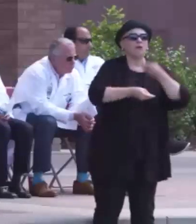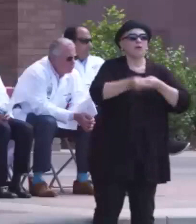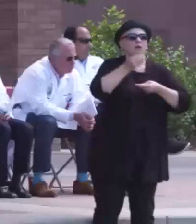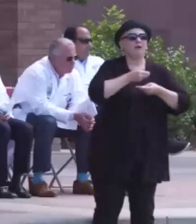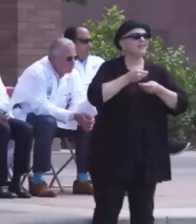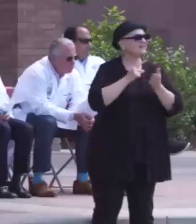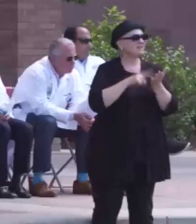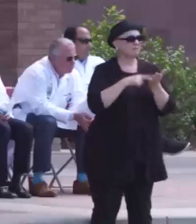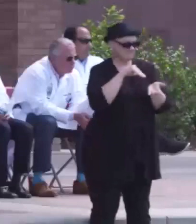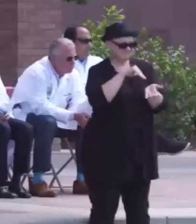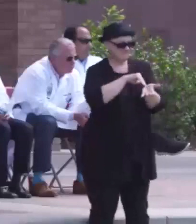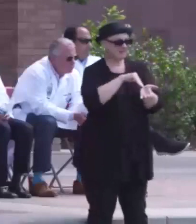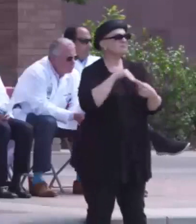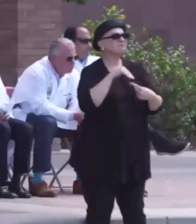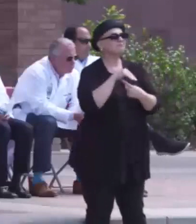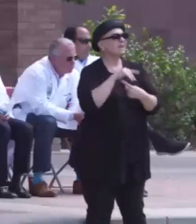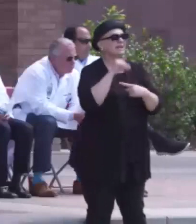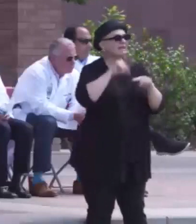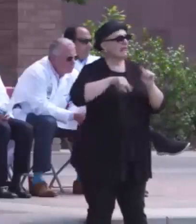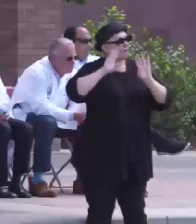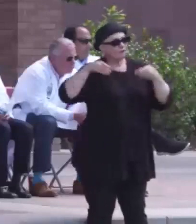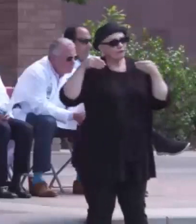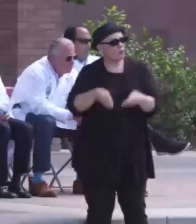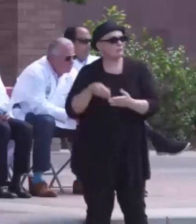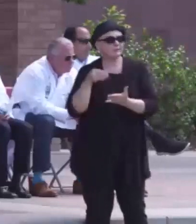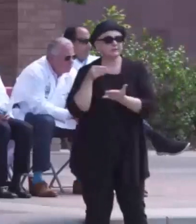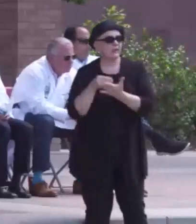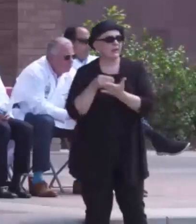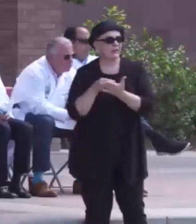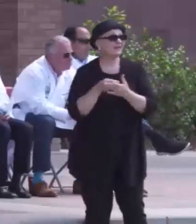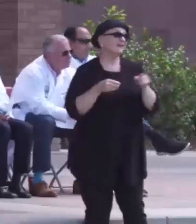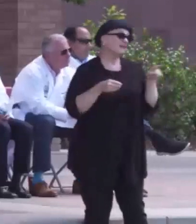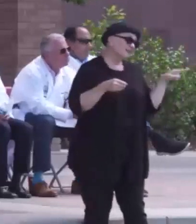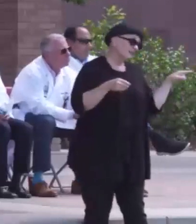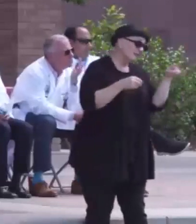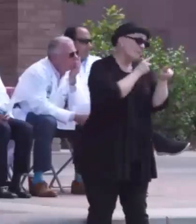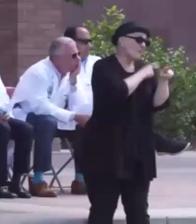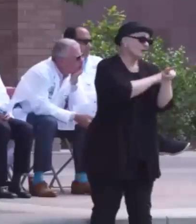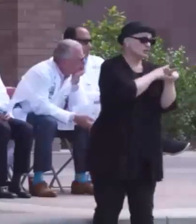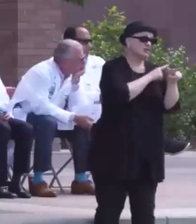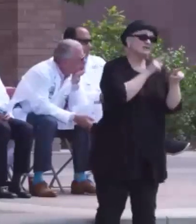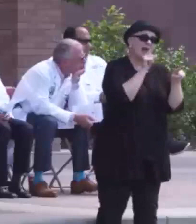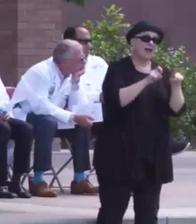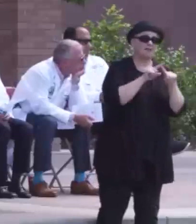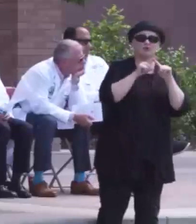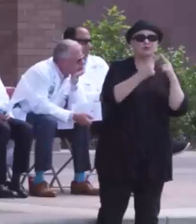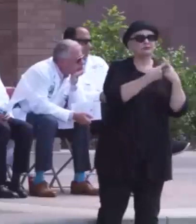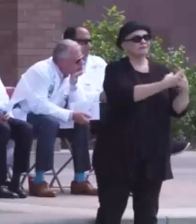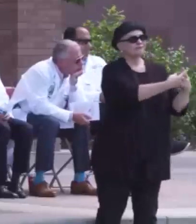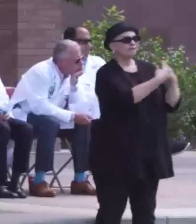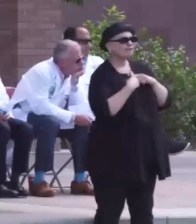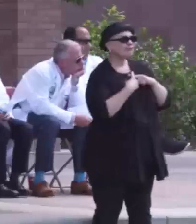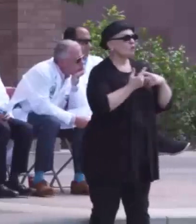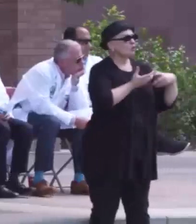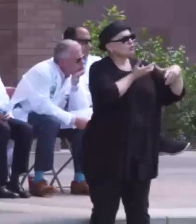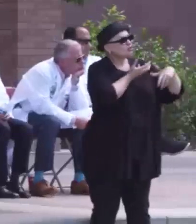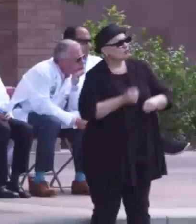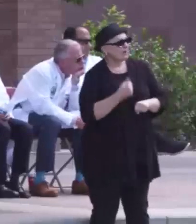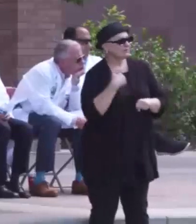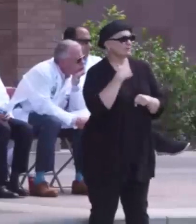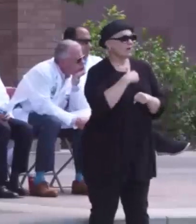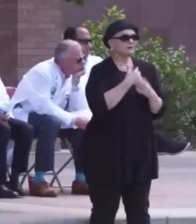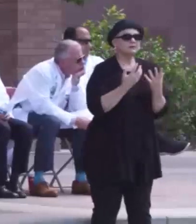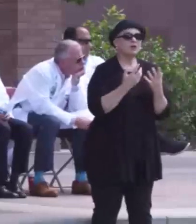sometimes need to be able to trust us and our ethics. It's the belief that it's a good idea